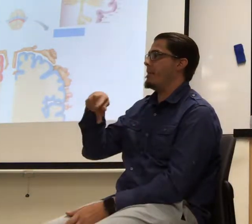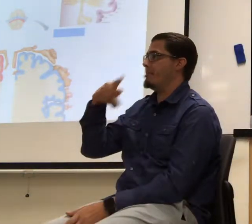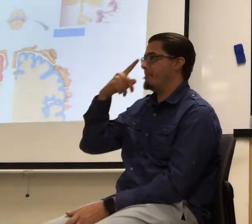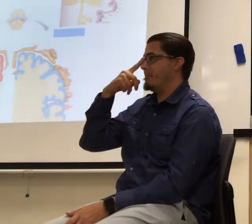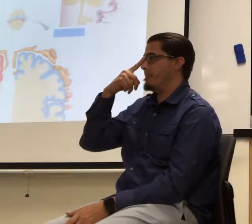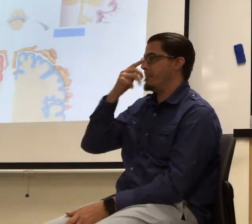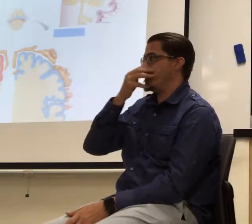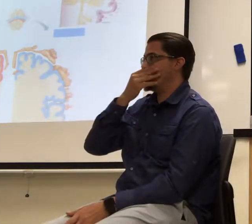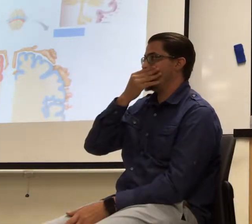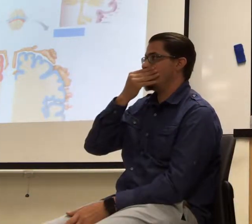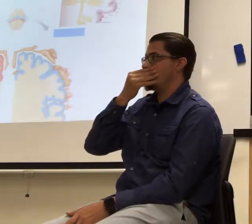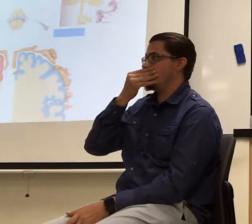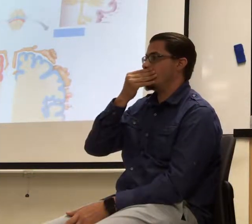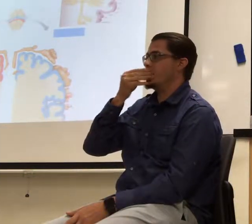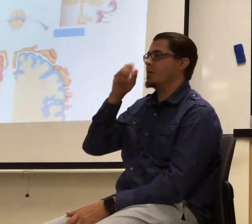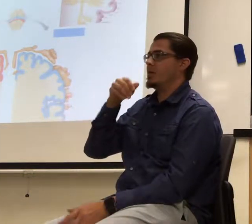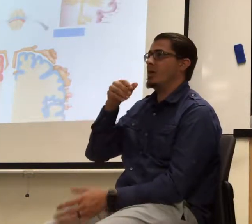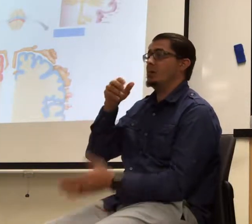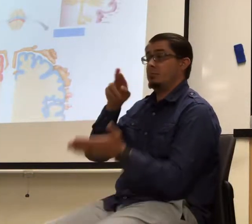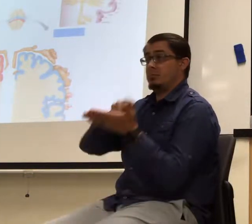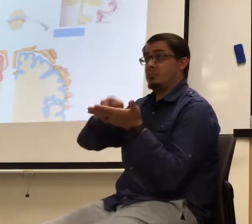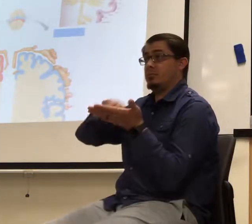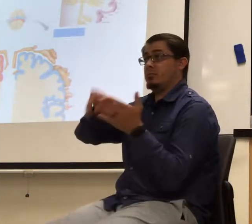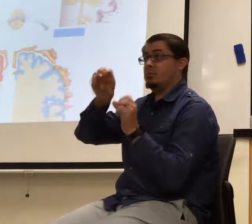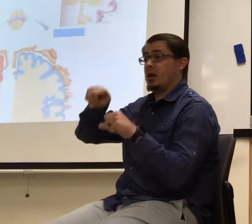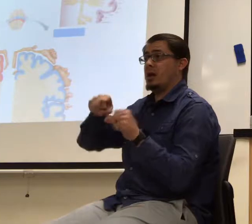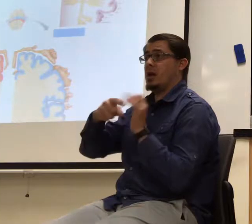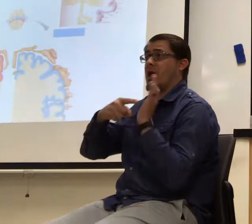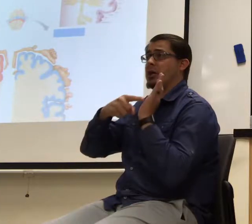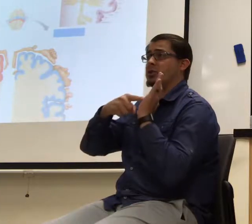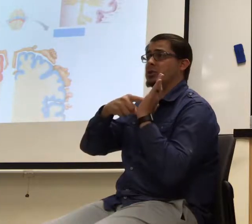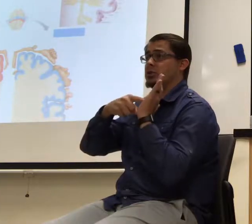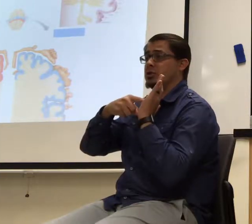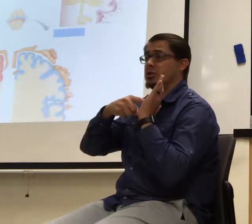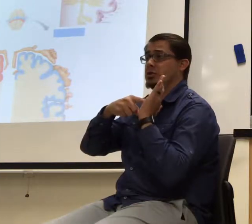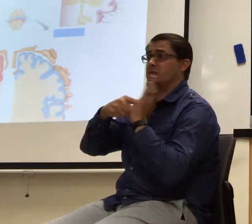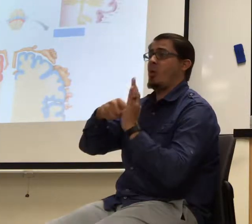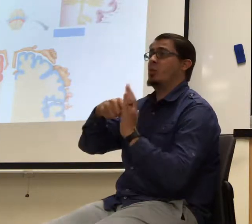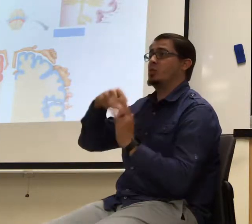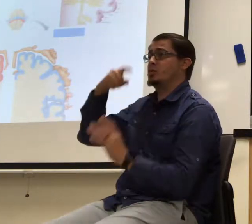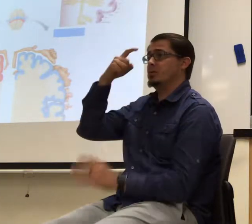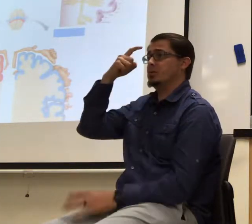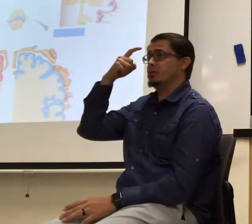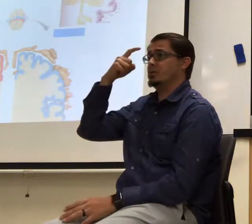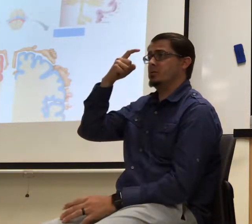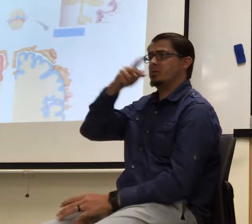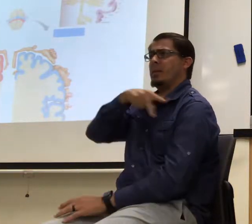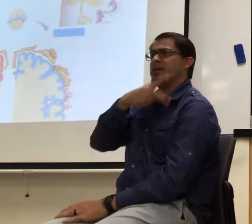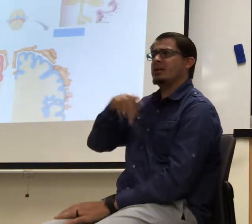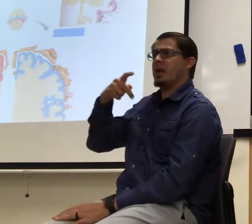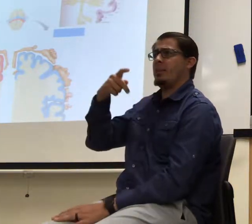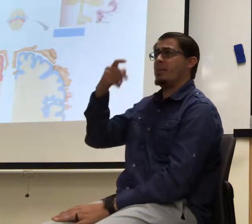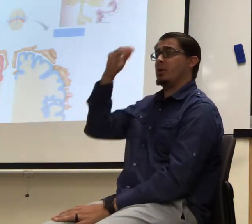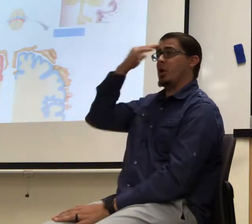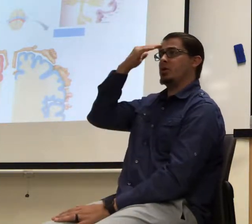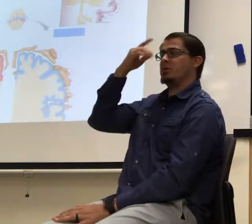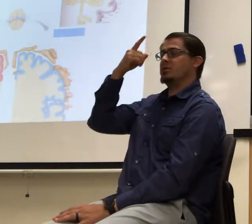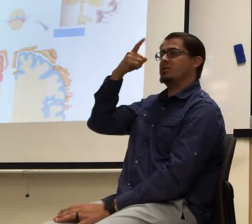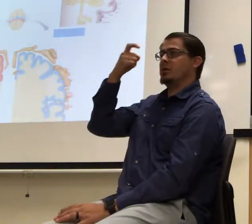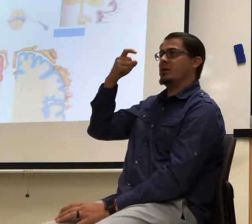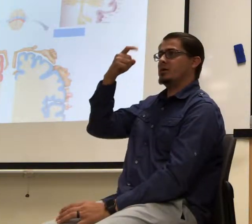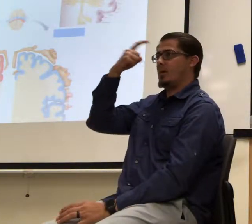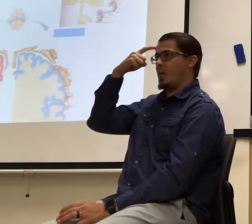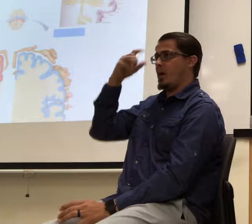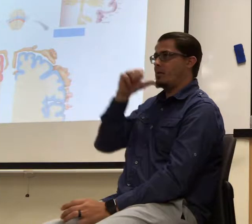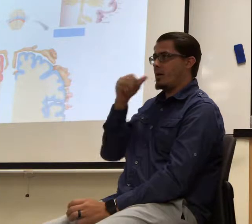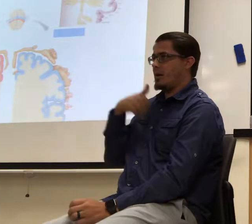because you could do studies. You can expose the brain. The patient can be conscious because the brain has no pain